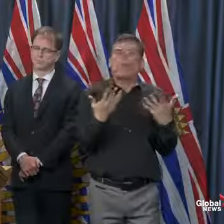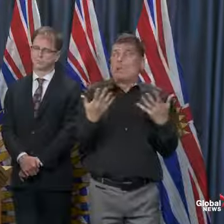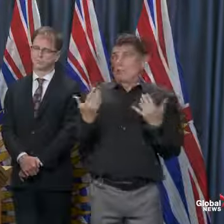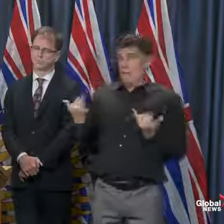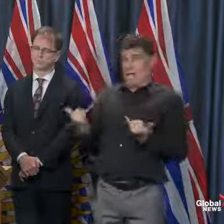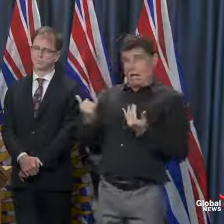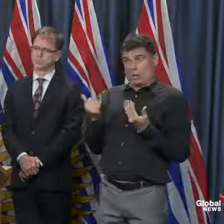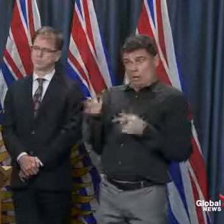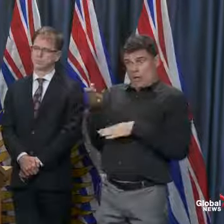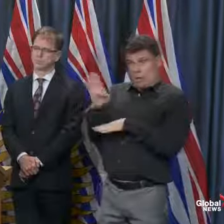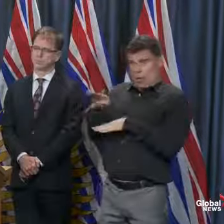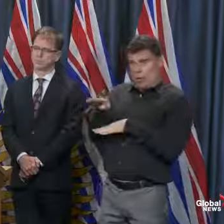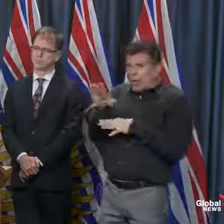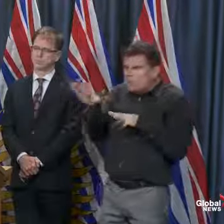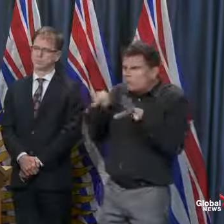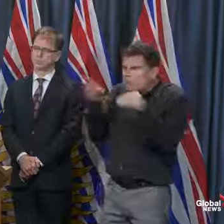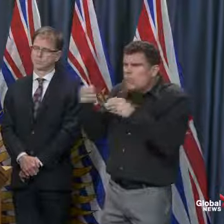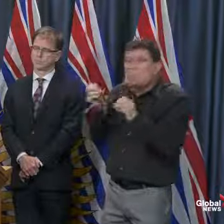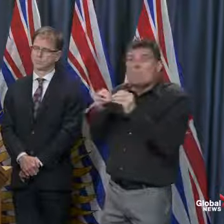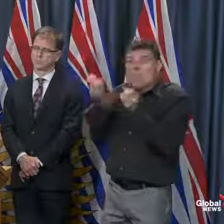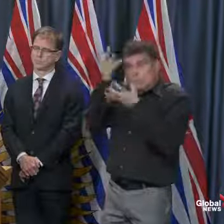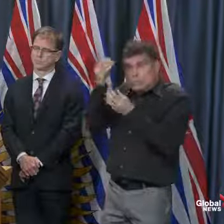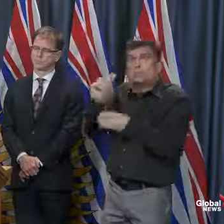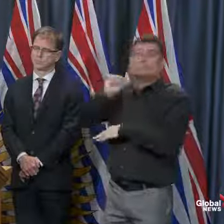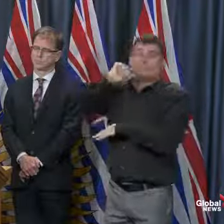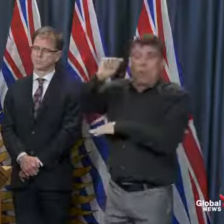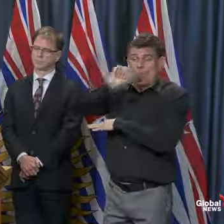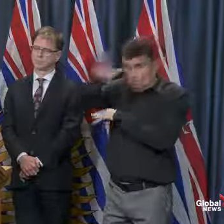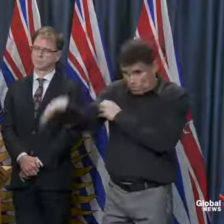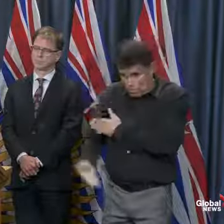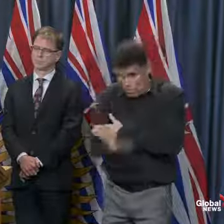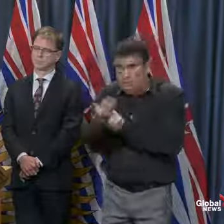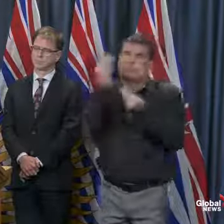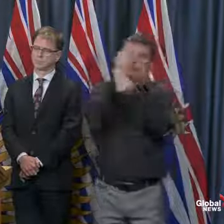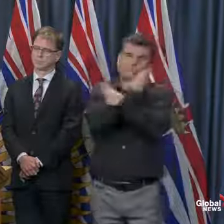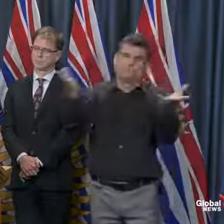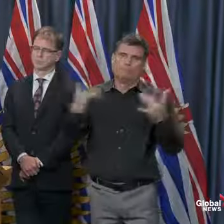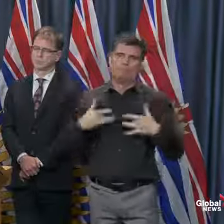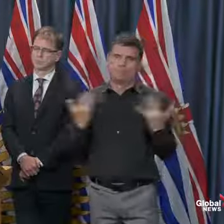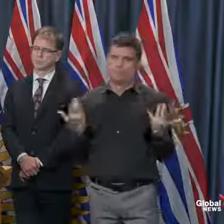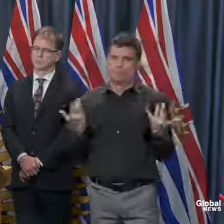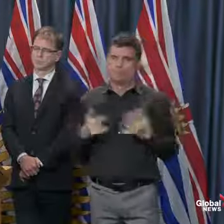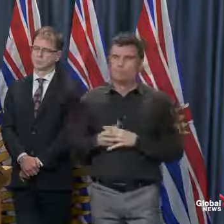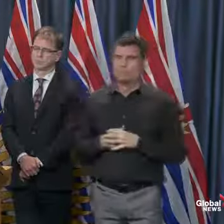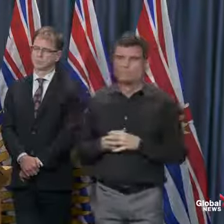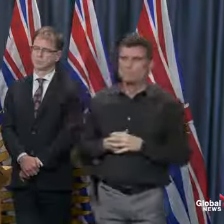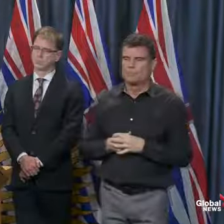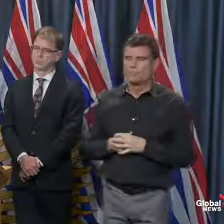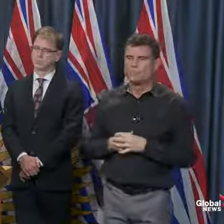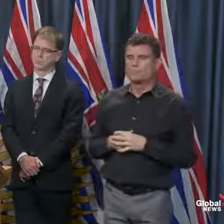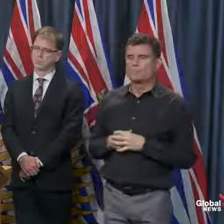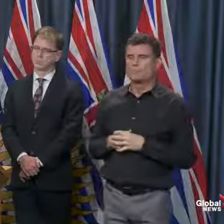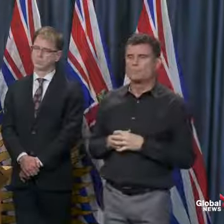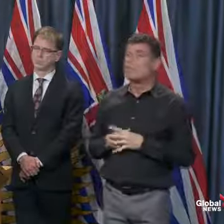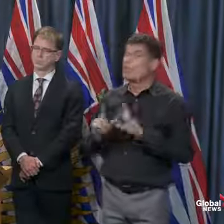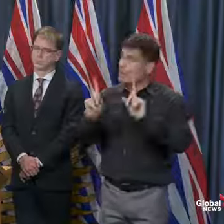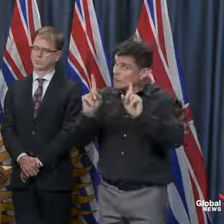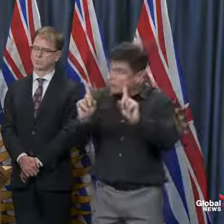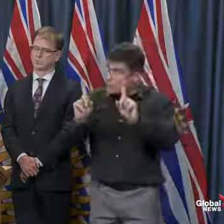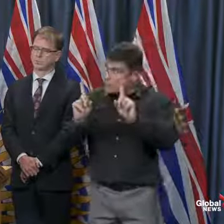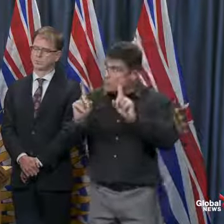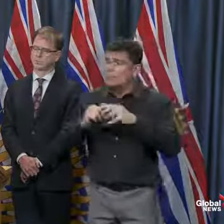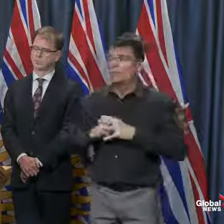testing. So it does give us a little bit of a delay. On the other hand, every single person who has